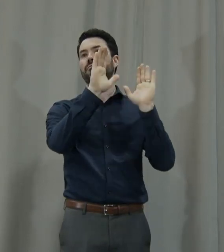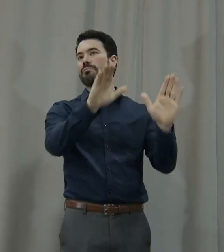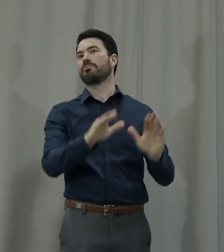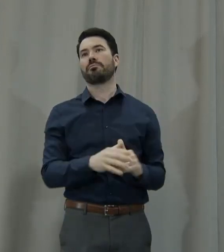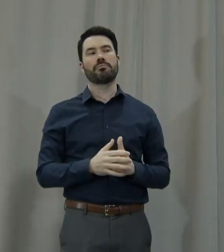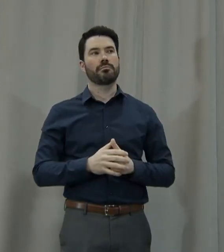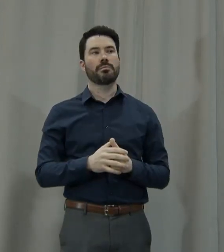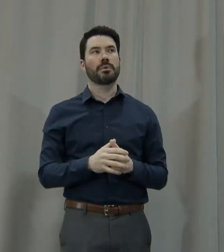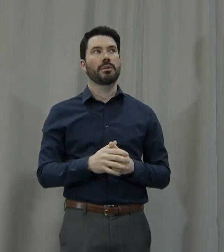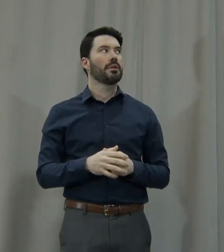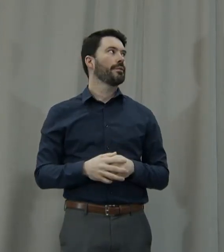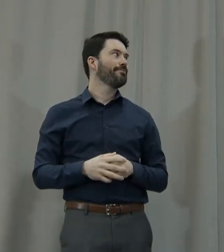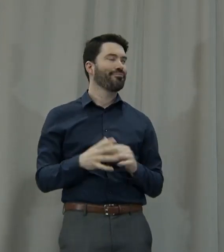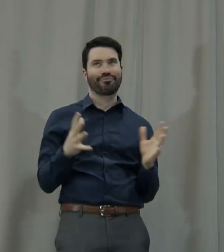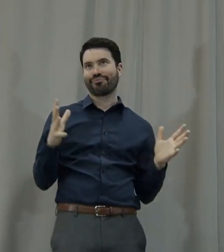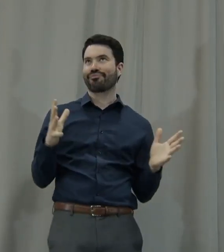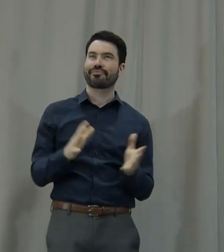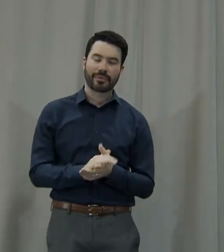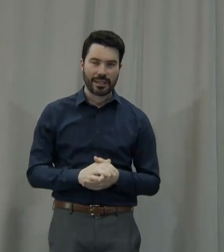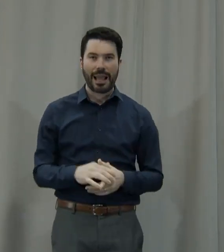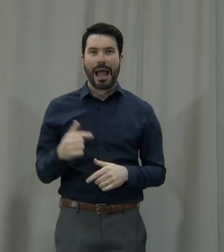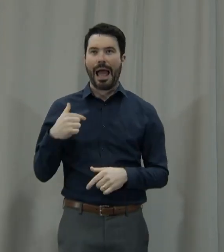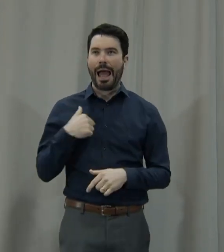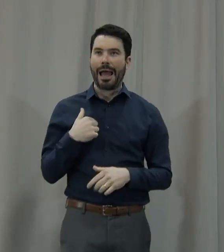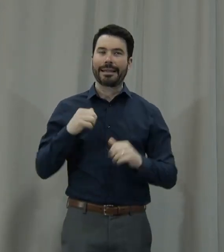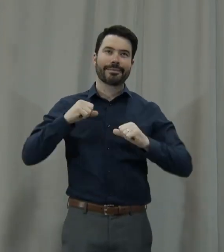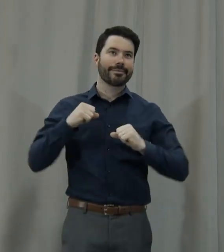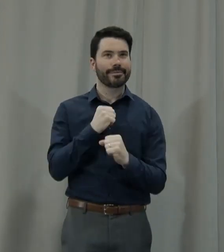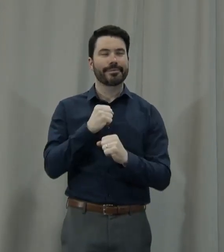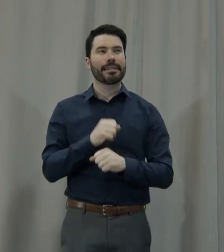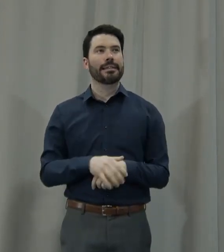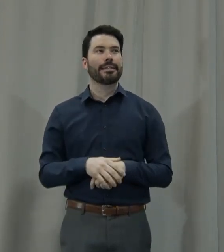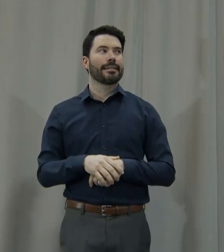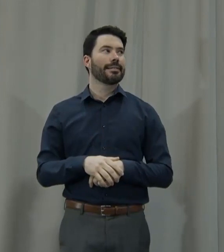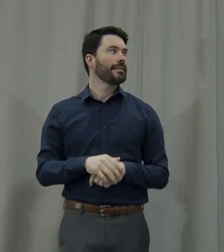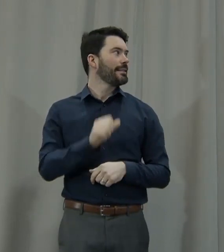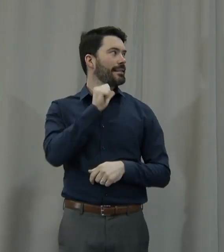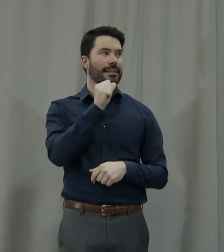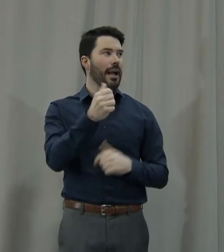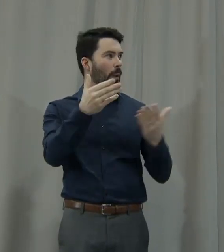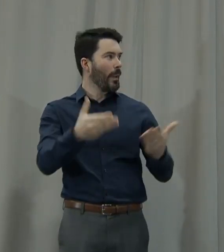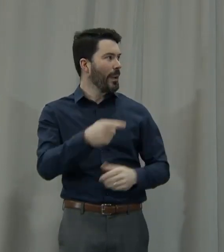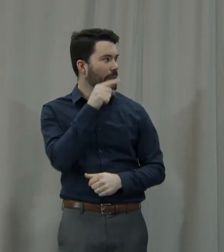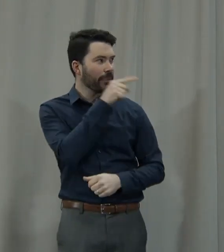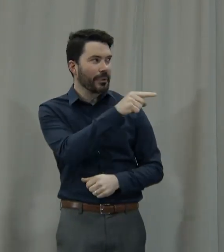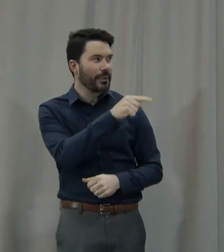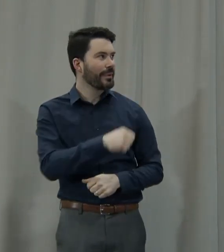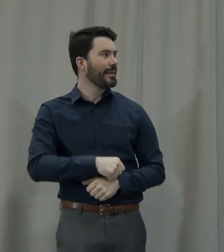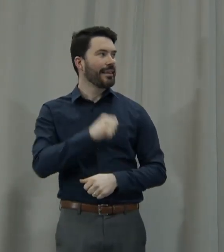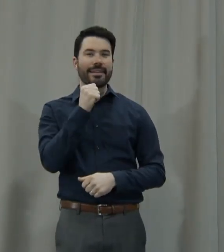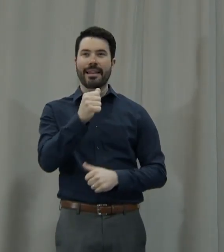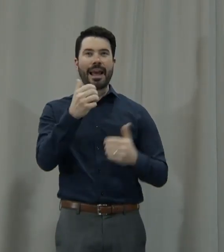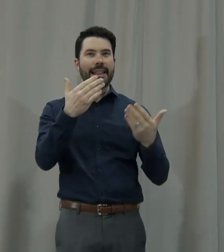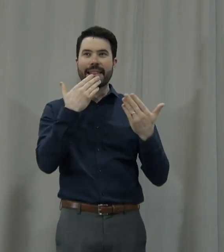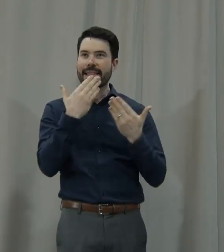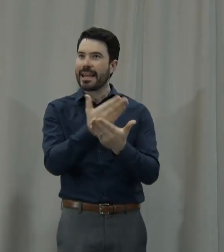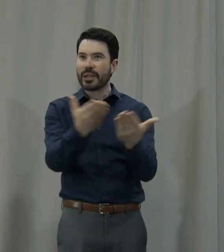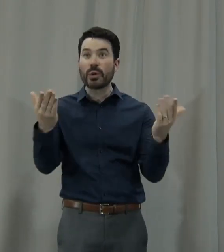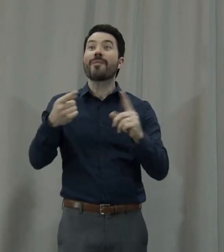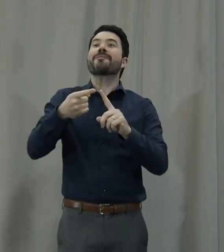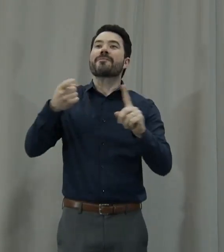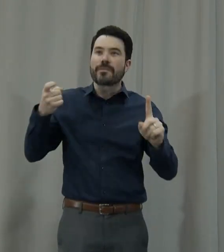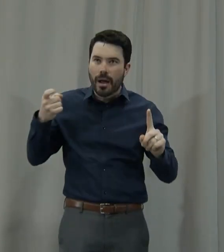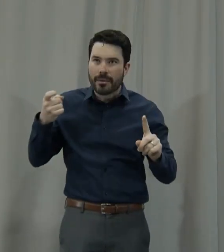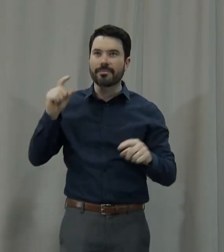I neglected my responsibility in not offering welcomes to you and thanks to you on behalf of the governor and lieutenant